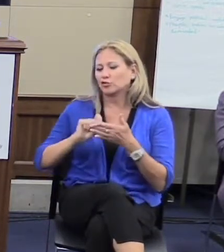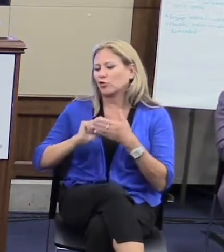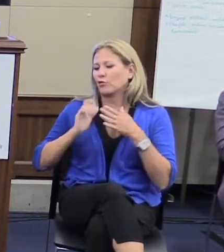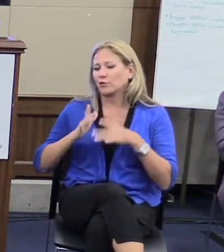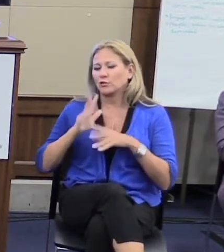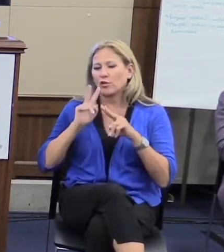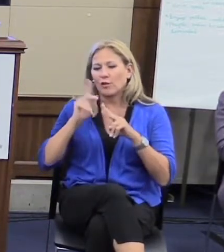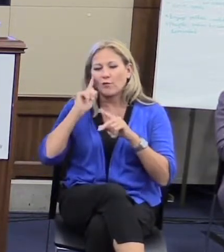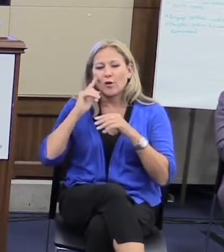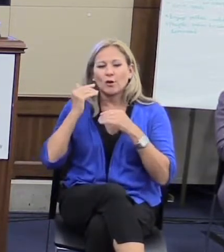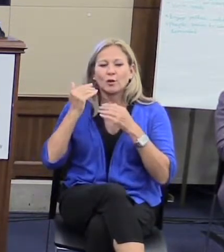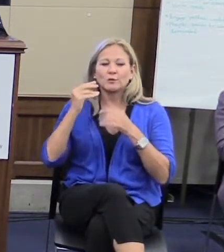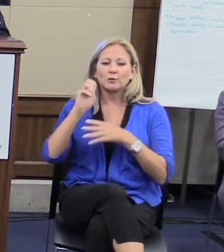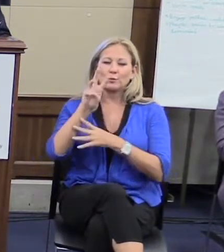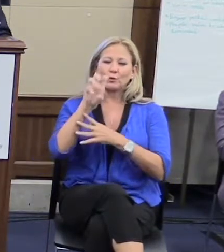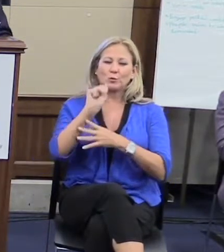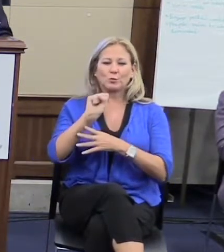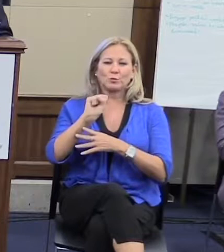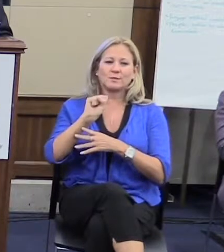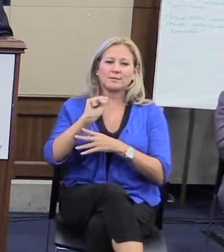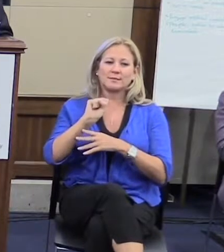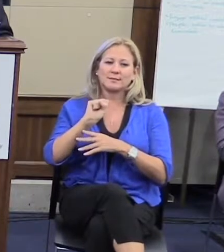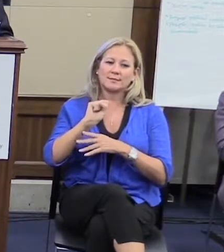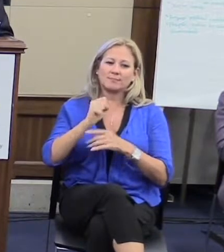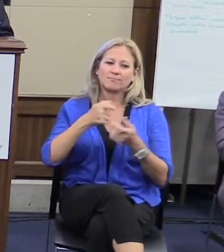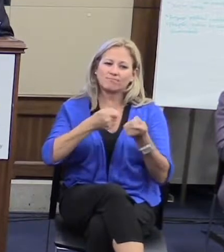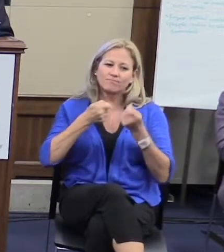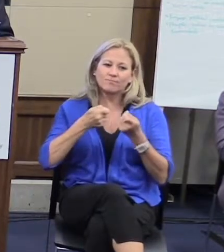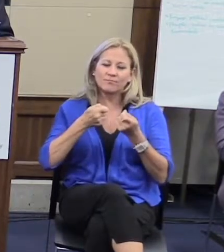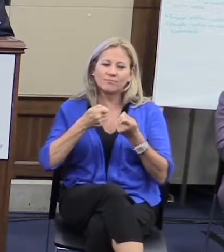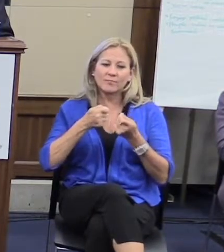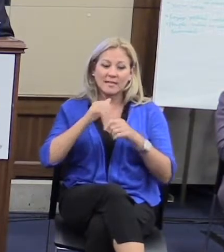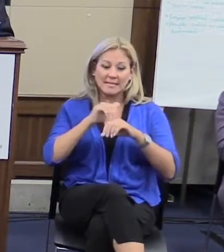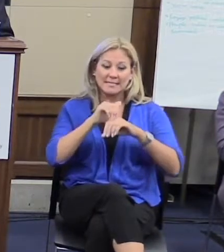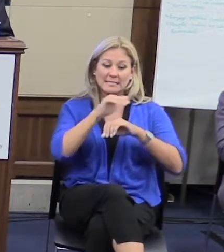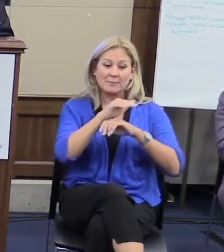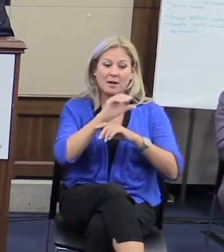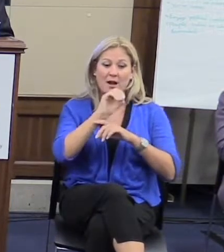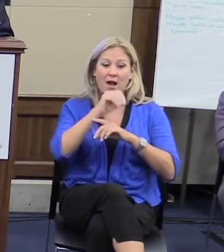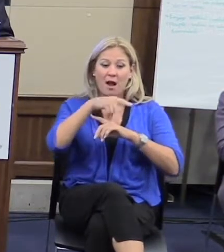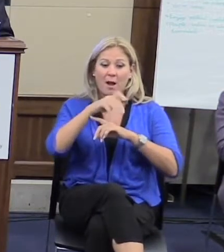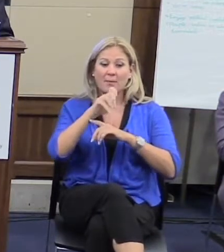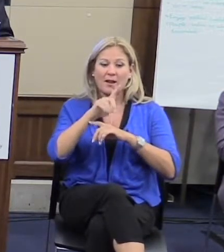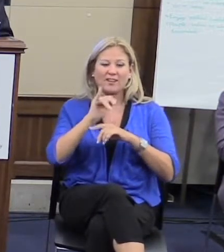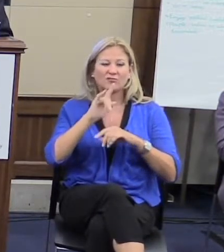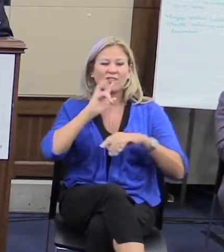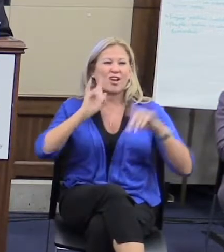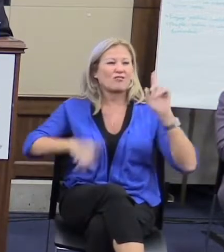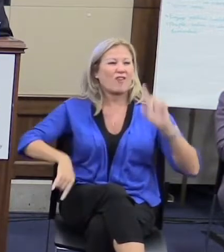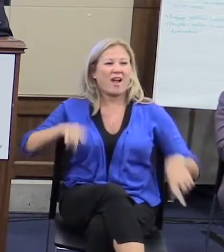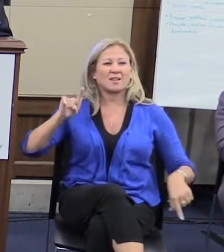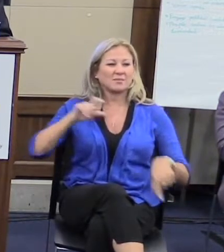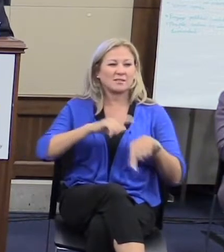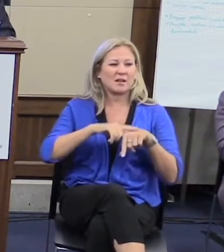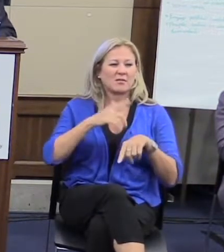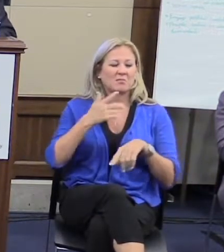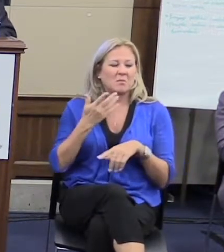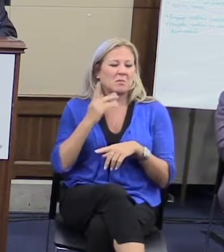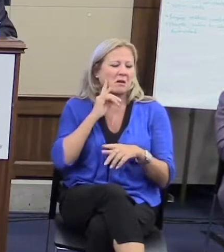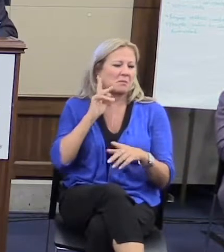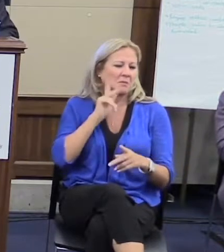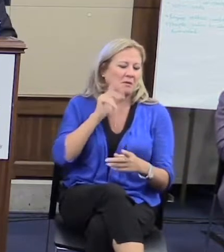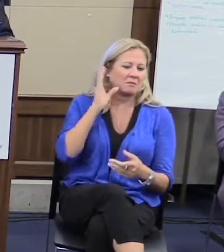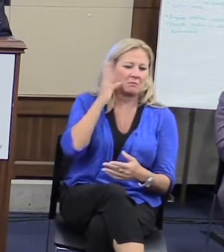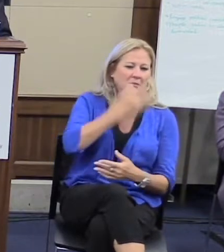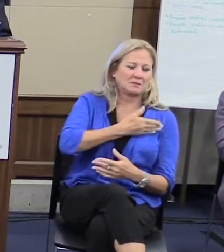looking for a news hook. Submitting an op-ed at a random time usually may not get picked up. But that's why